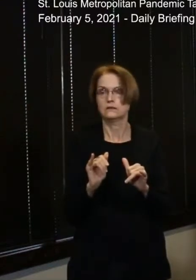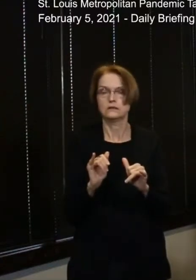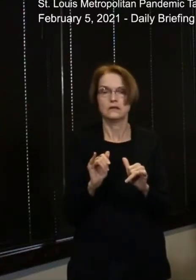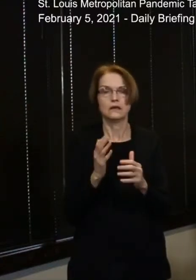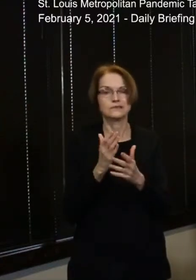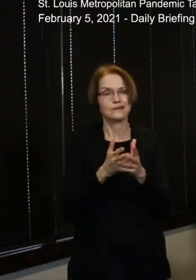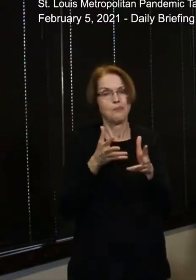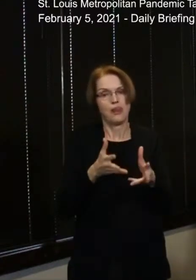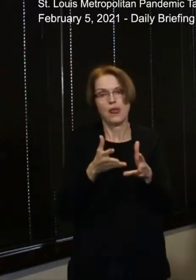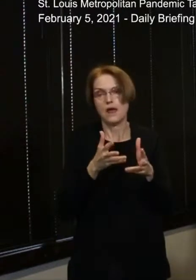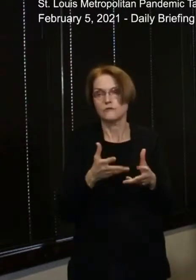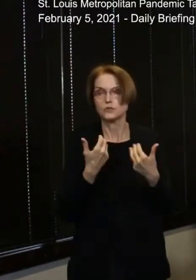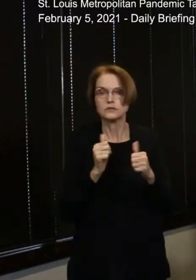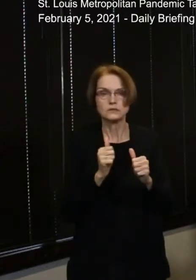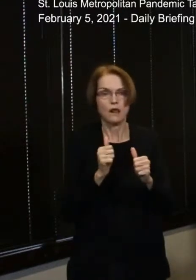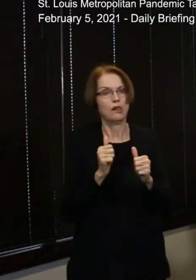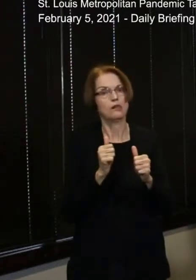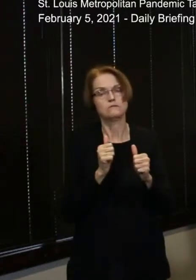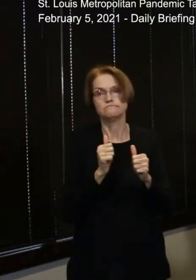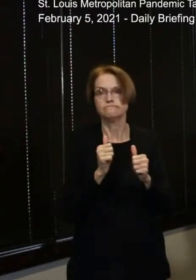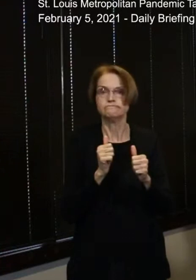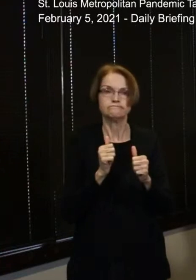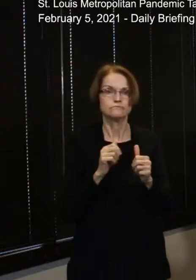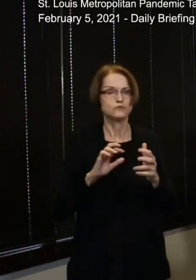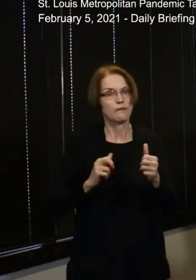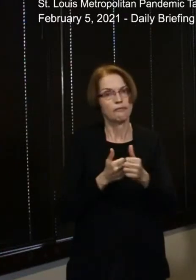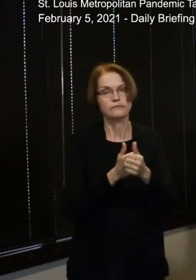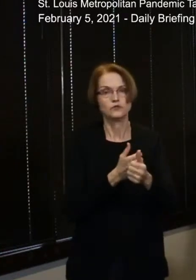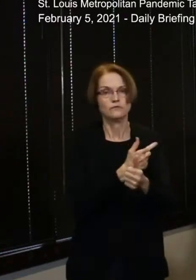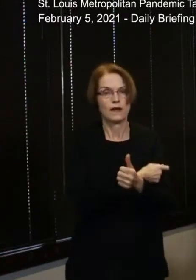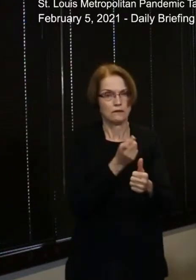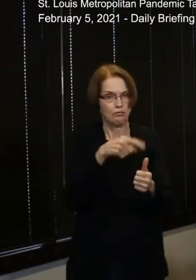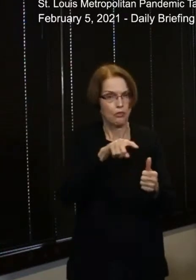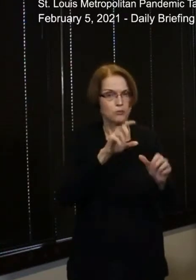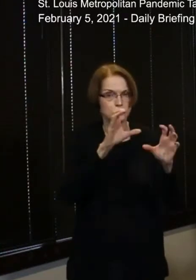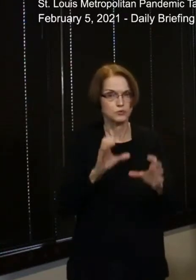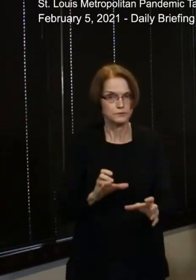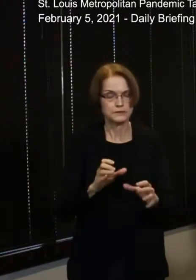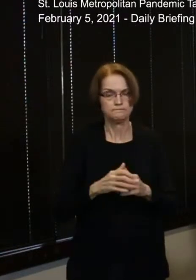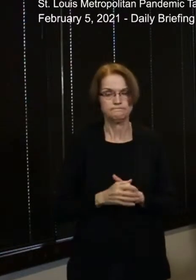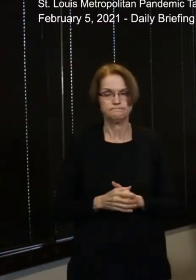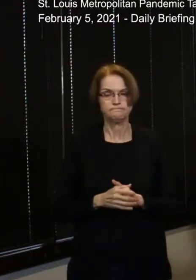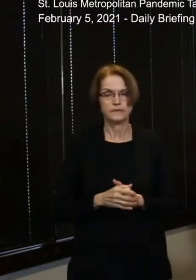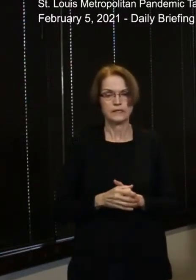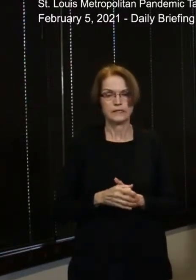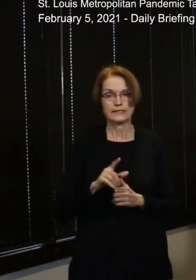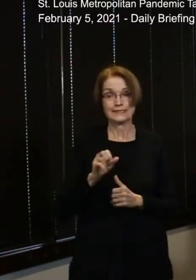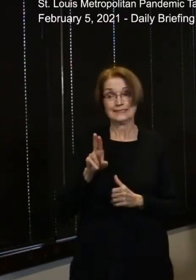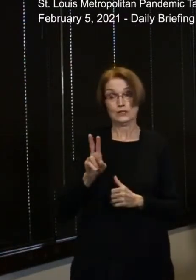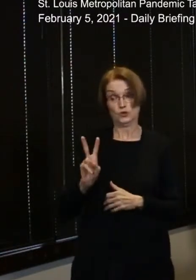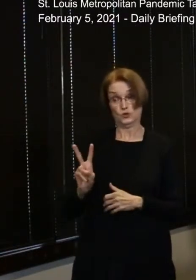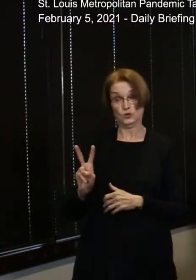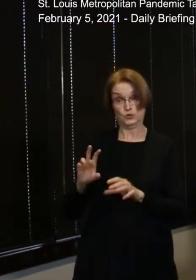or we're still finishing vaccinating those populations. So when you get to tier